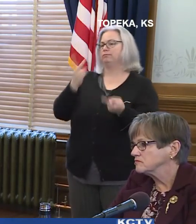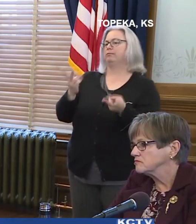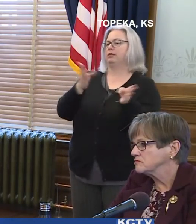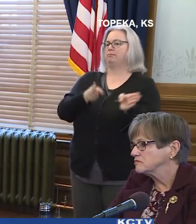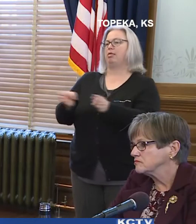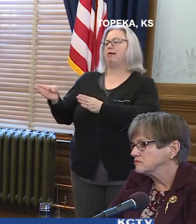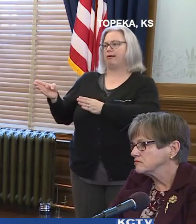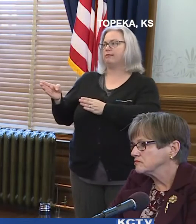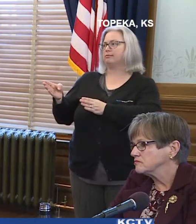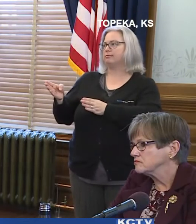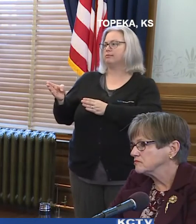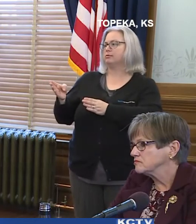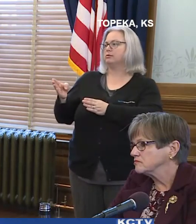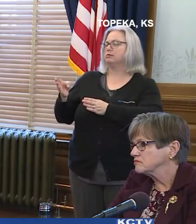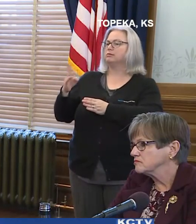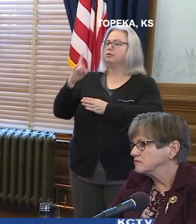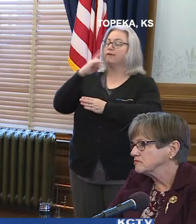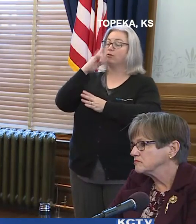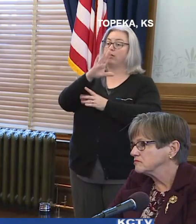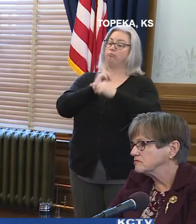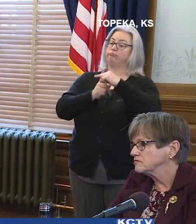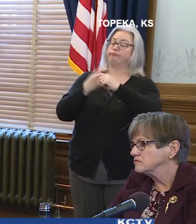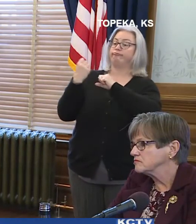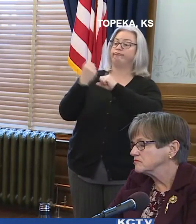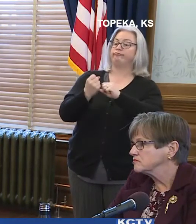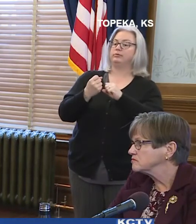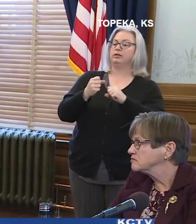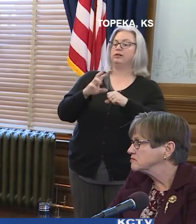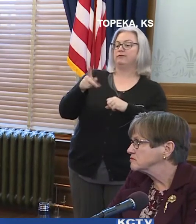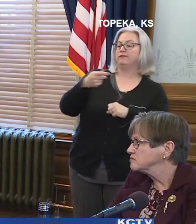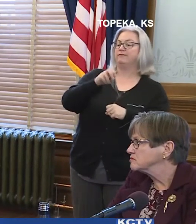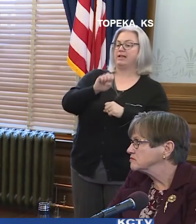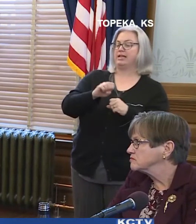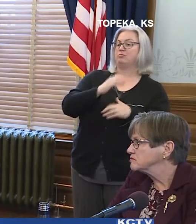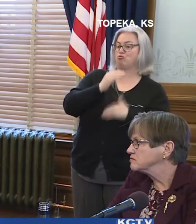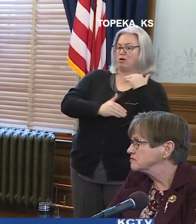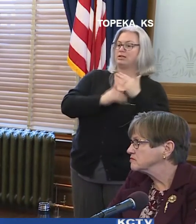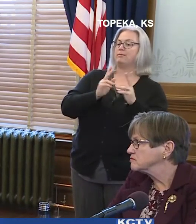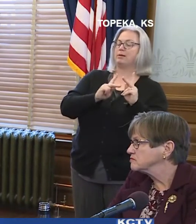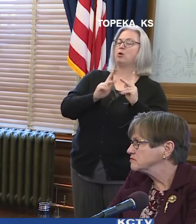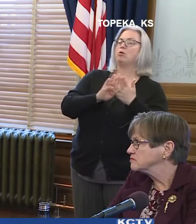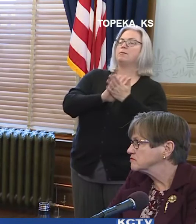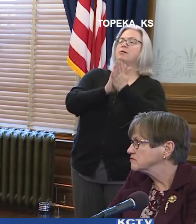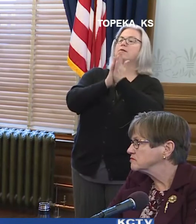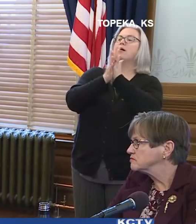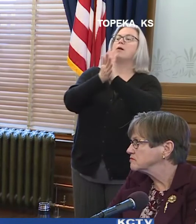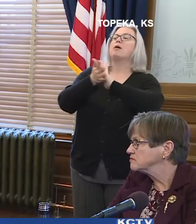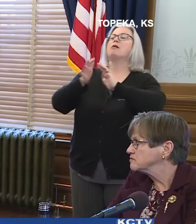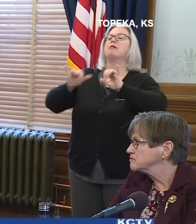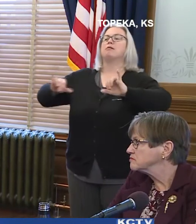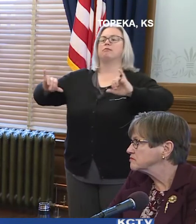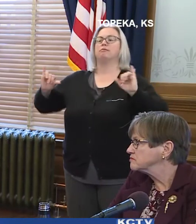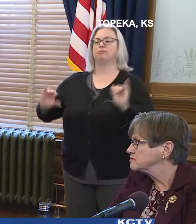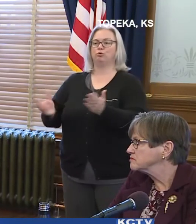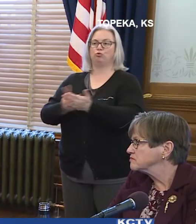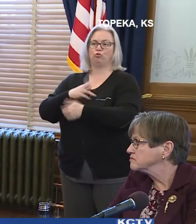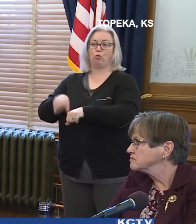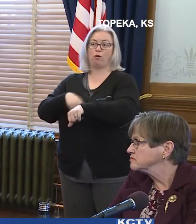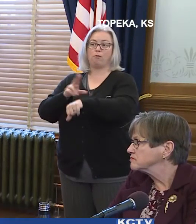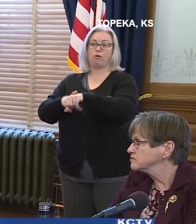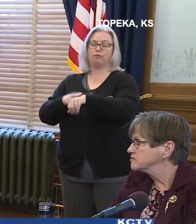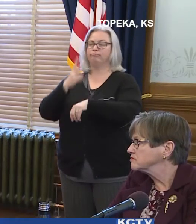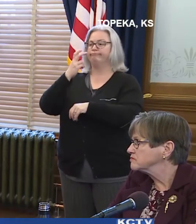for the strength, I think, is that it's phased-in process where people will ease into the new normal. So we would like to, and I